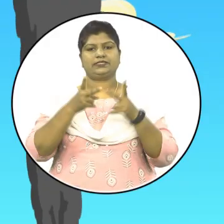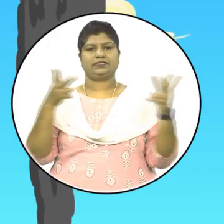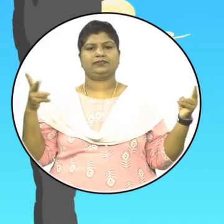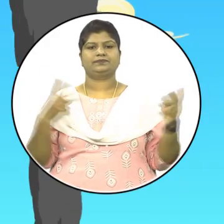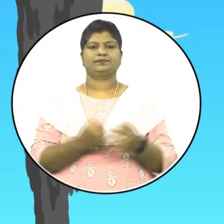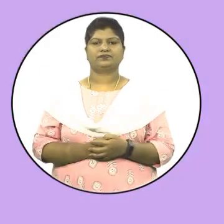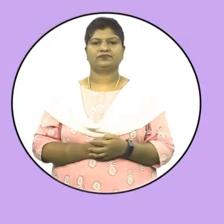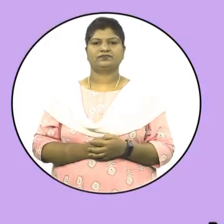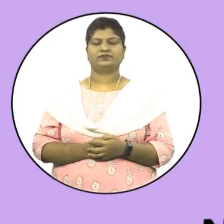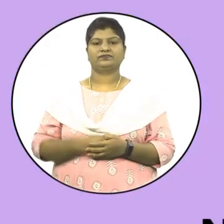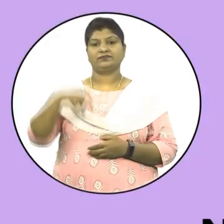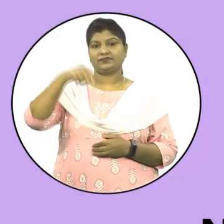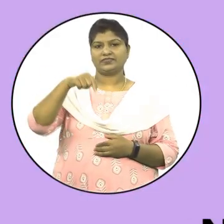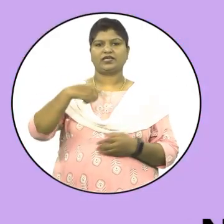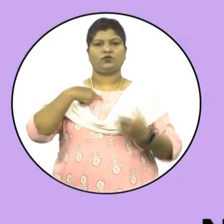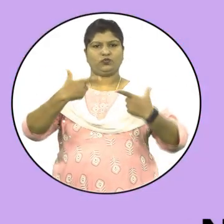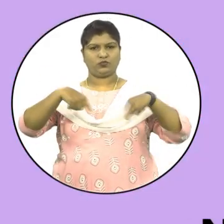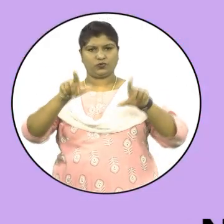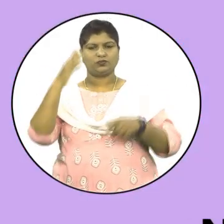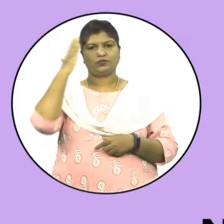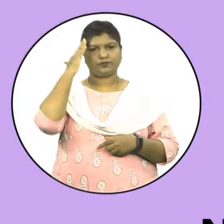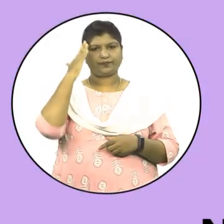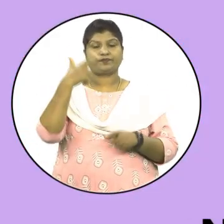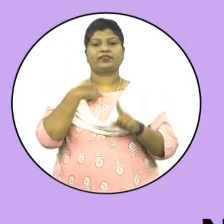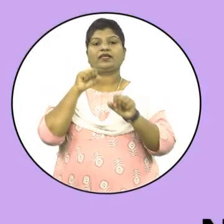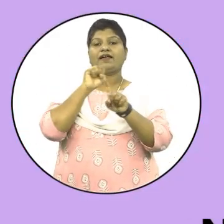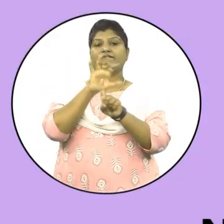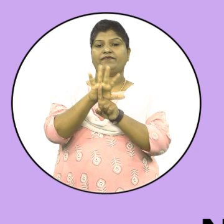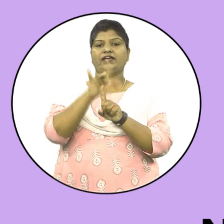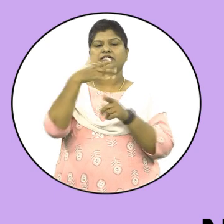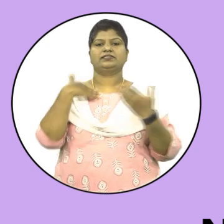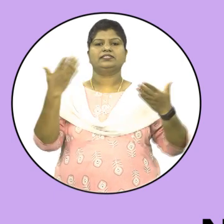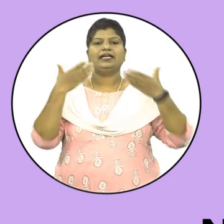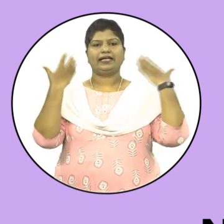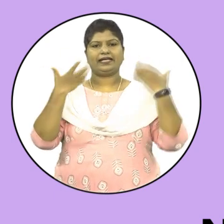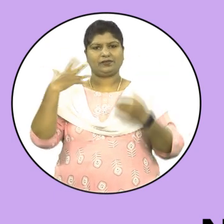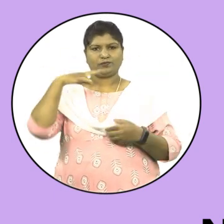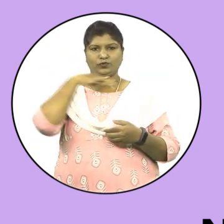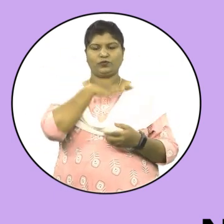etc. Now let us know the effects of air pollution.